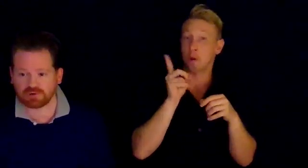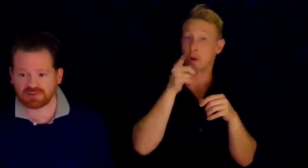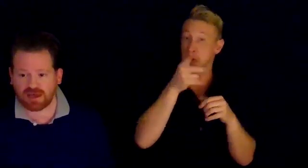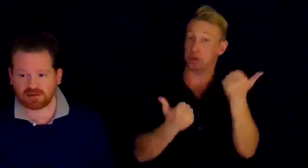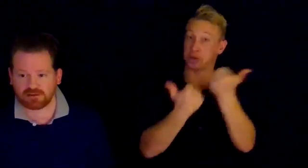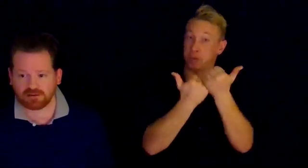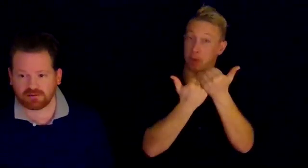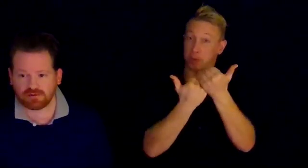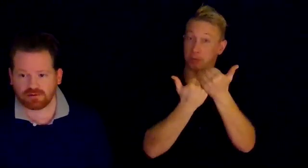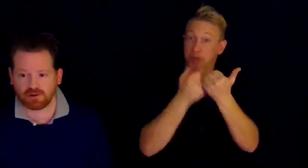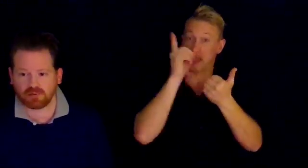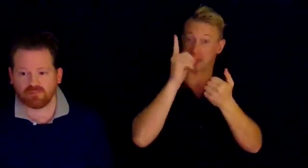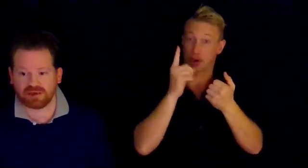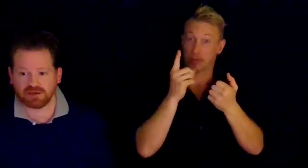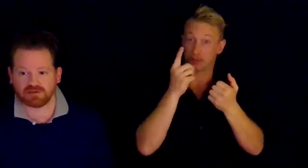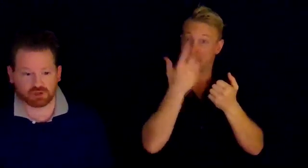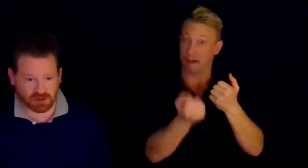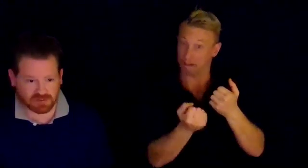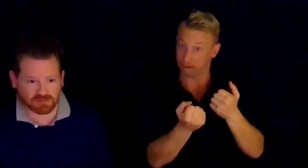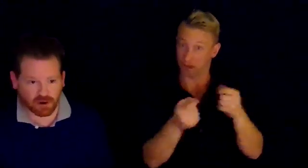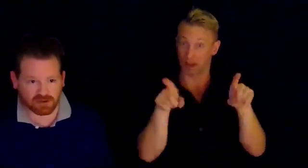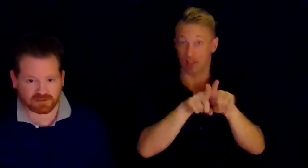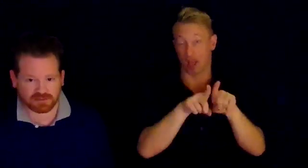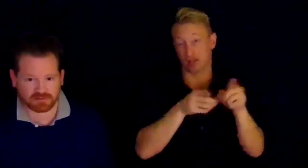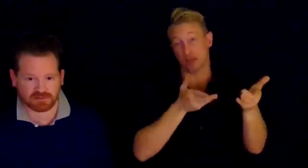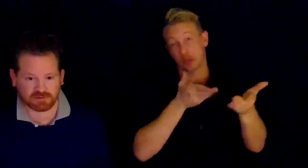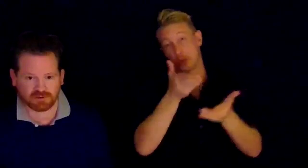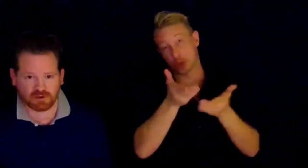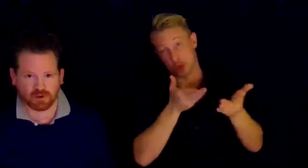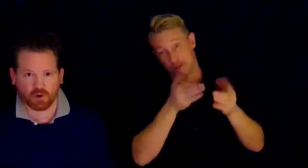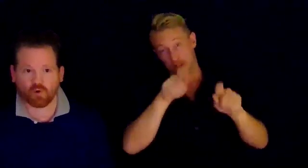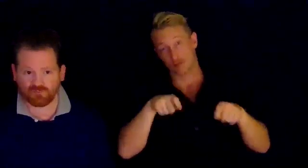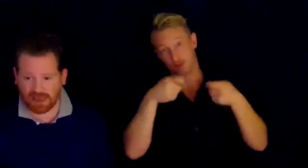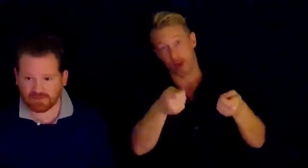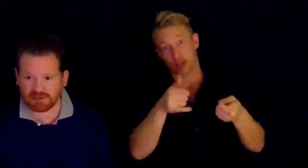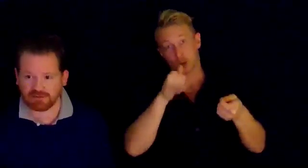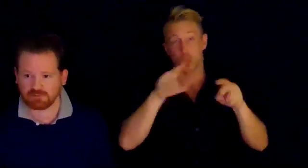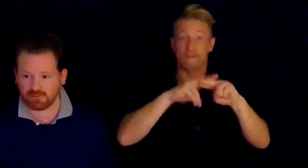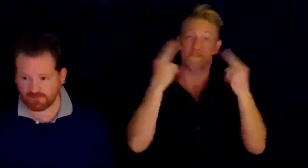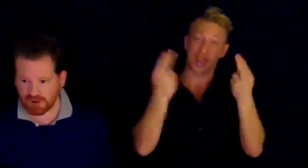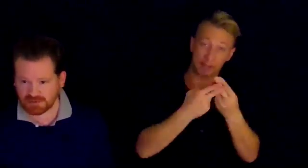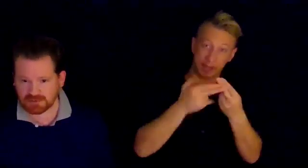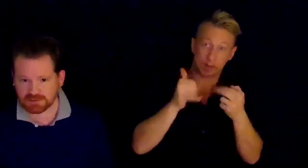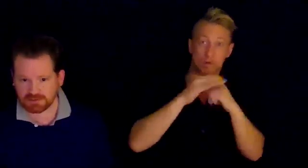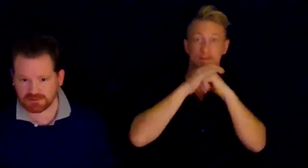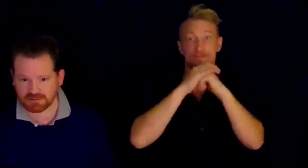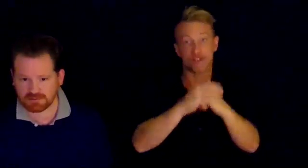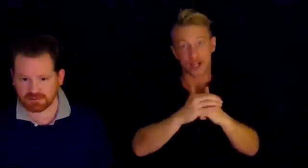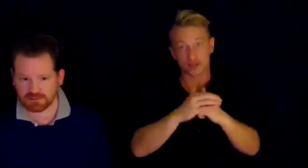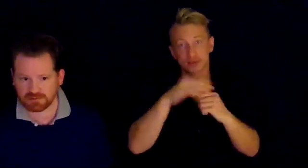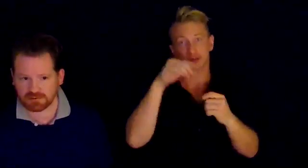current supports are, being service providers or family or